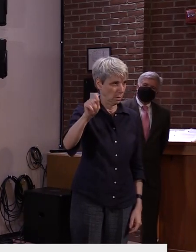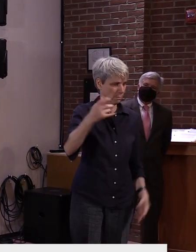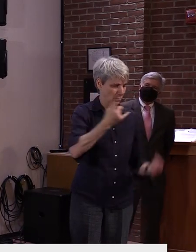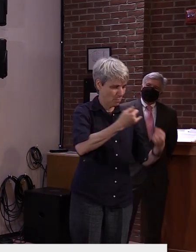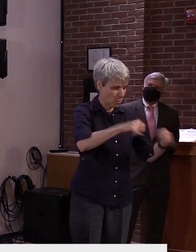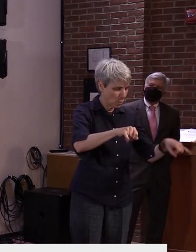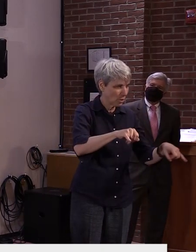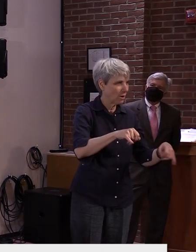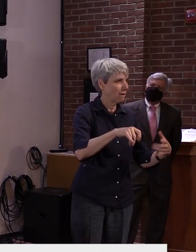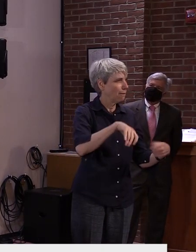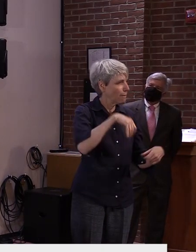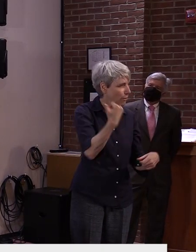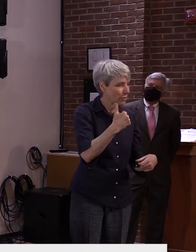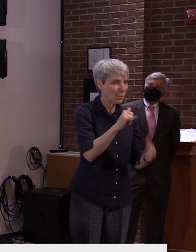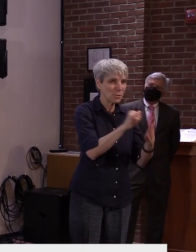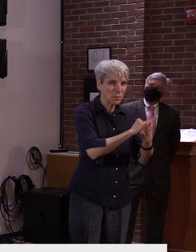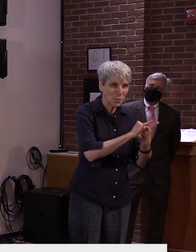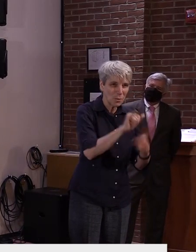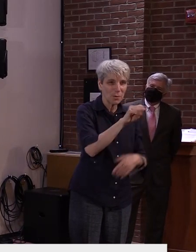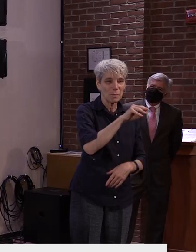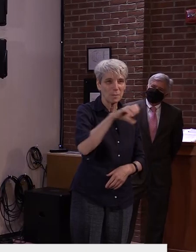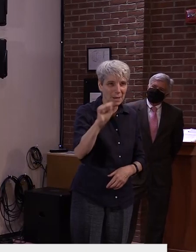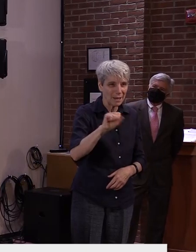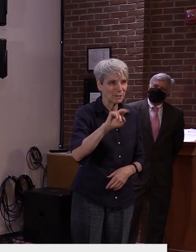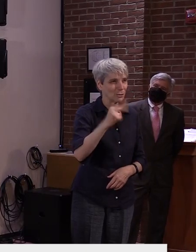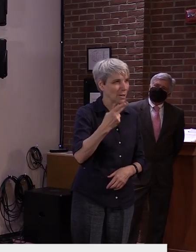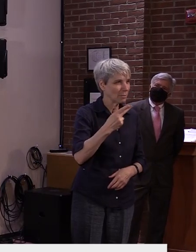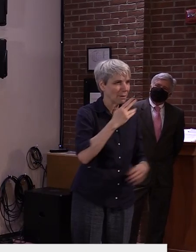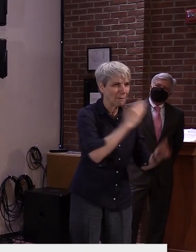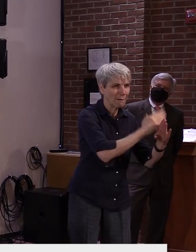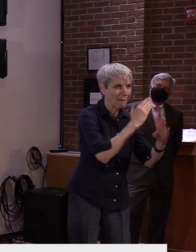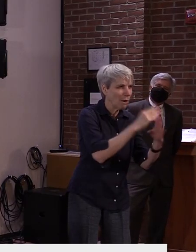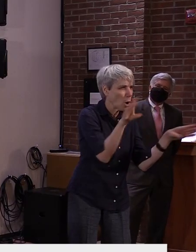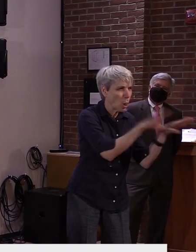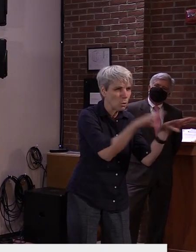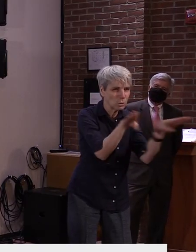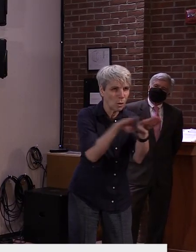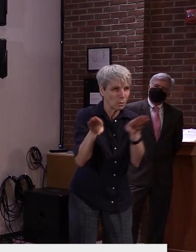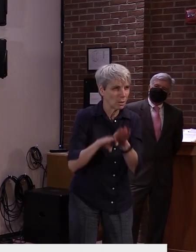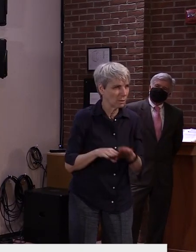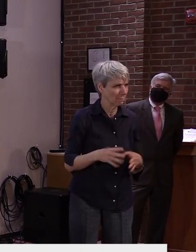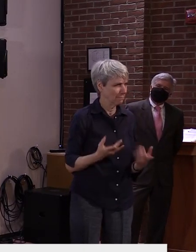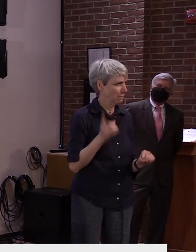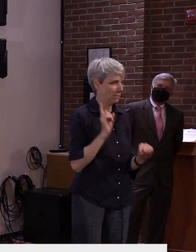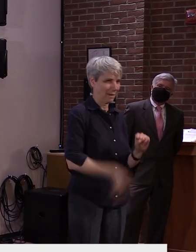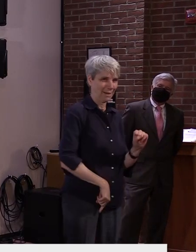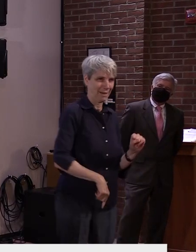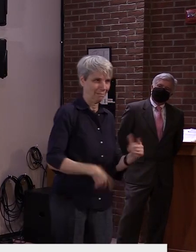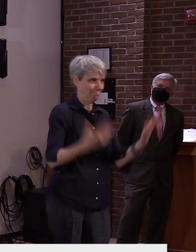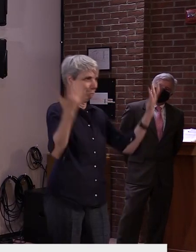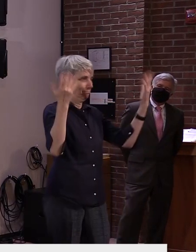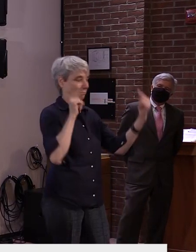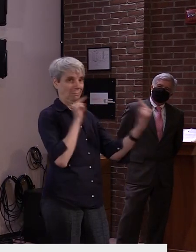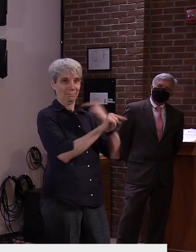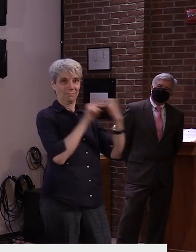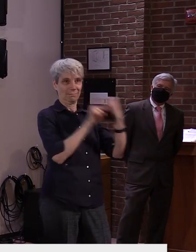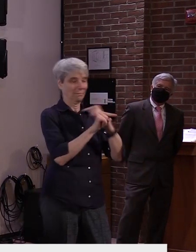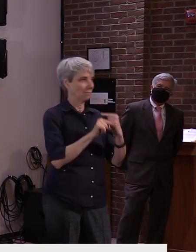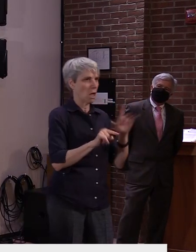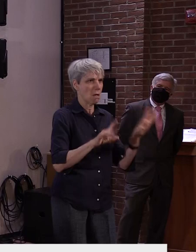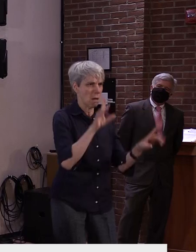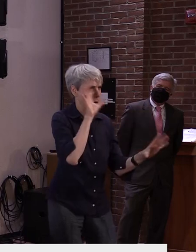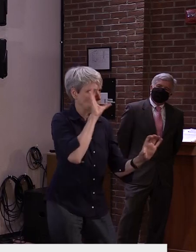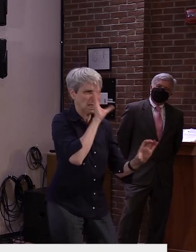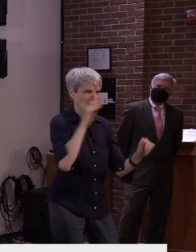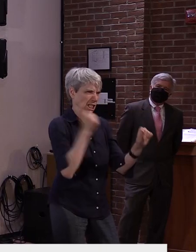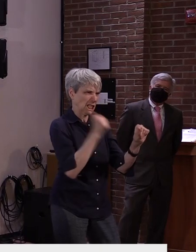can't close down our borders into New Hampshire or New York or Massachusetts. And then to track them down,